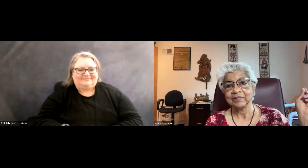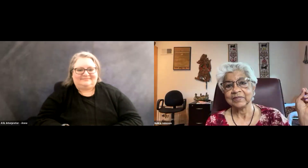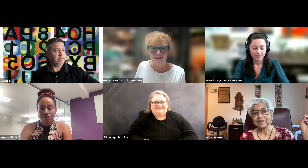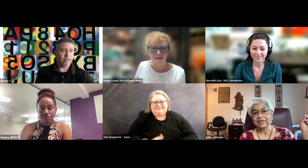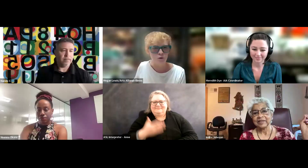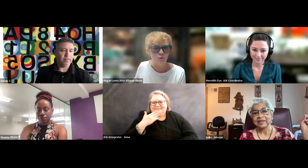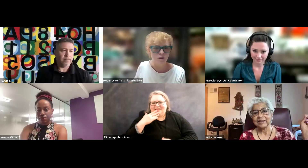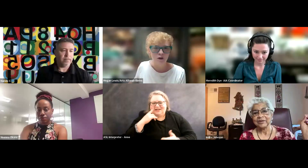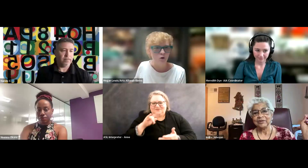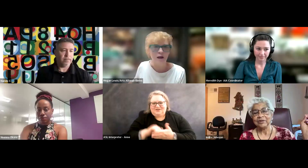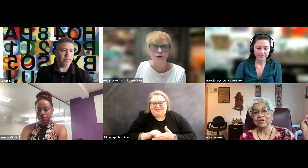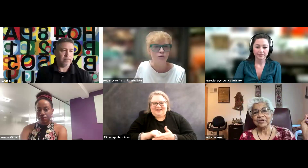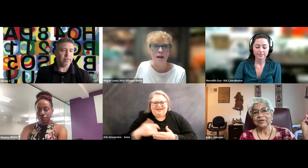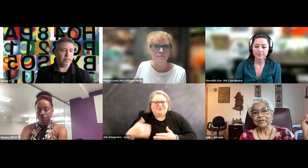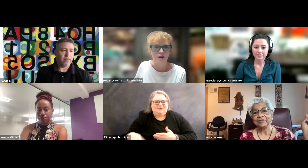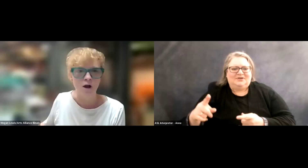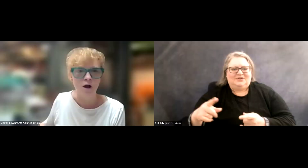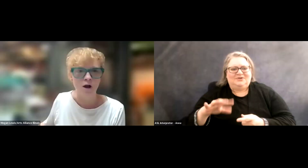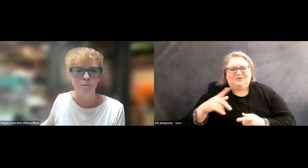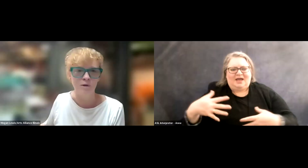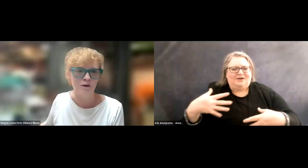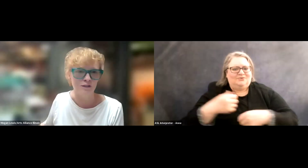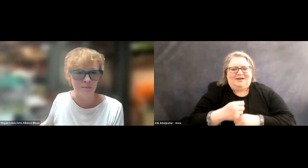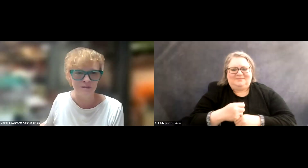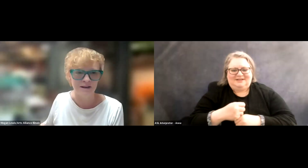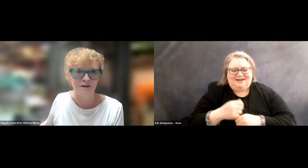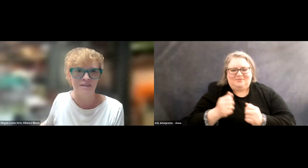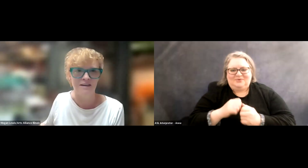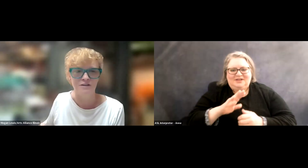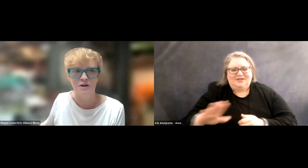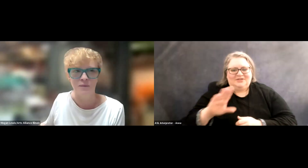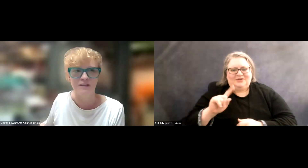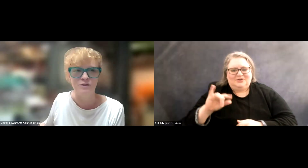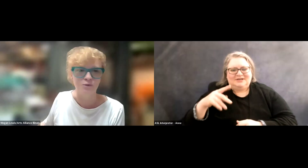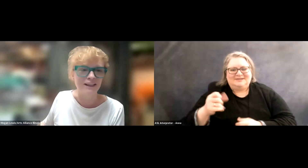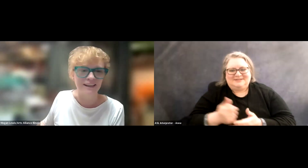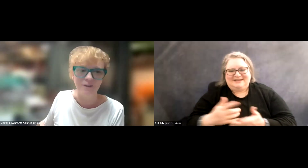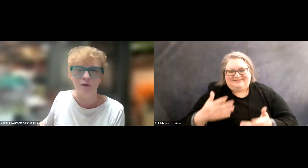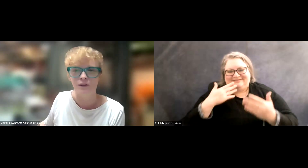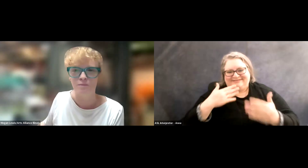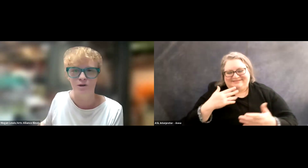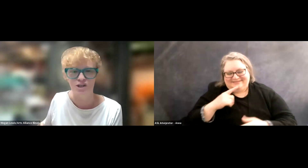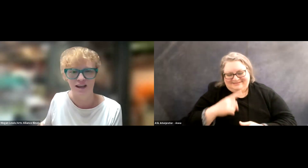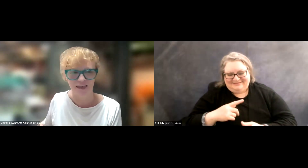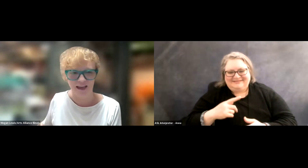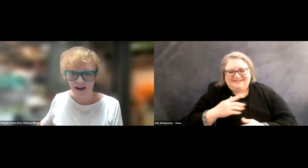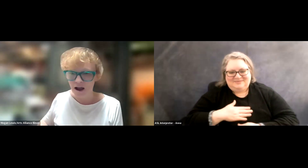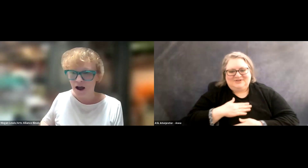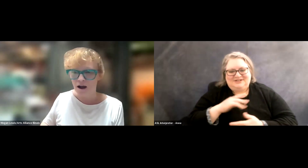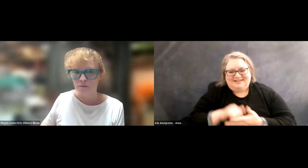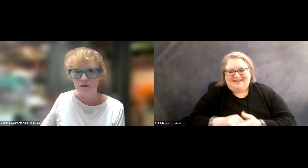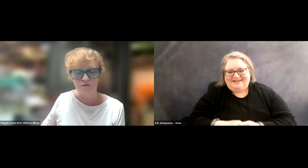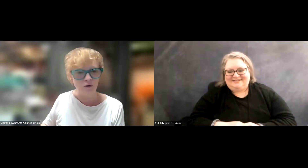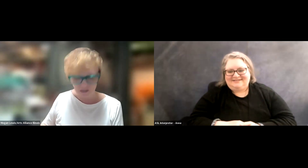Thank you for that, Indira. You kind of wrapped it all up with your tips and everything. So I really appreciate